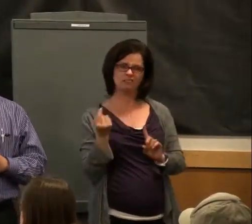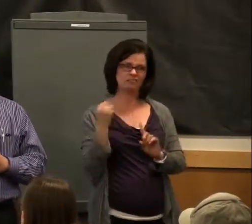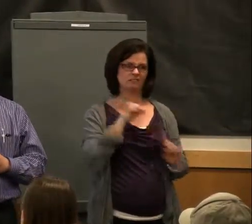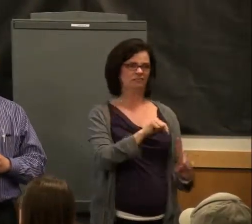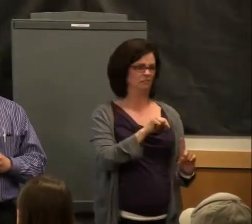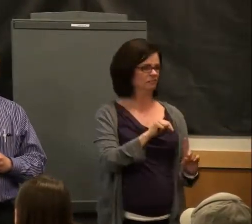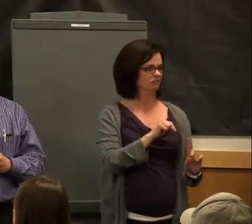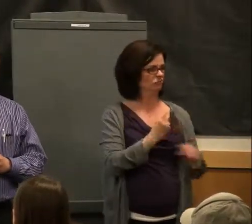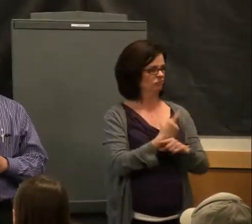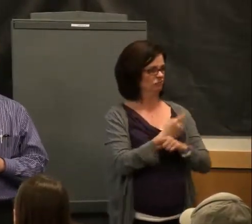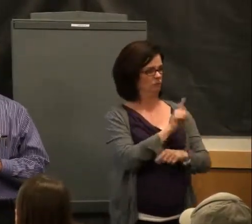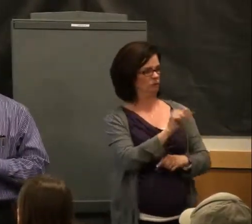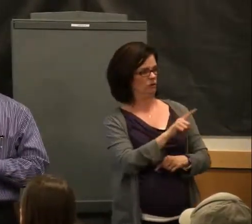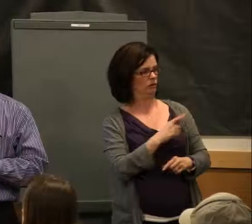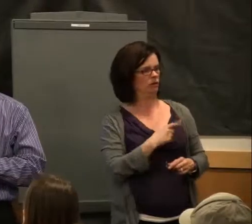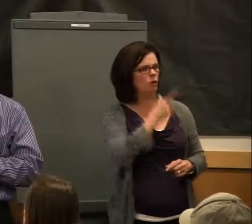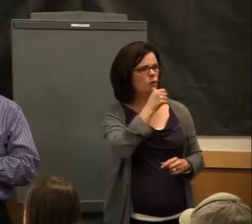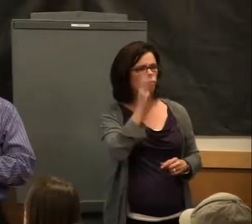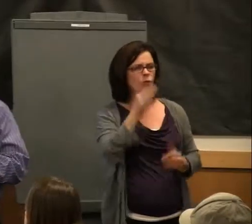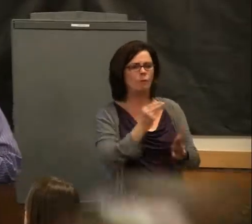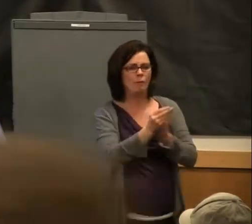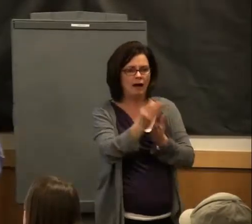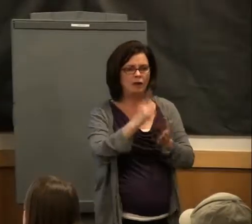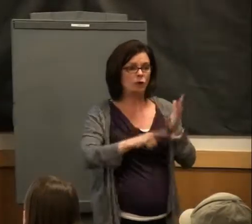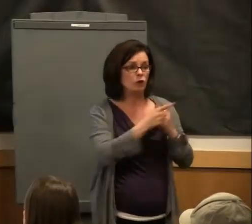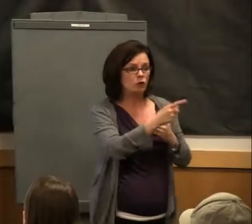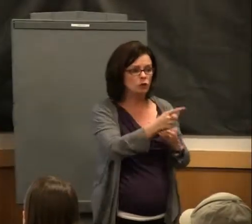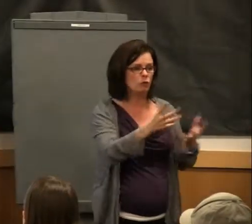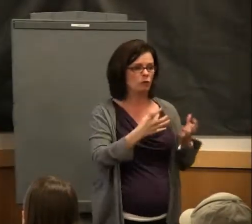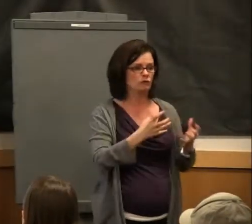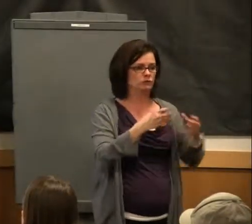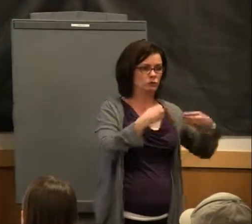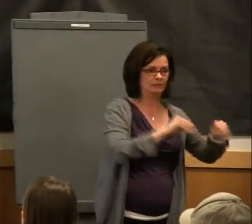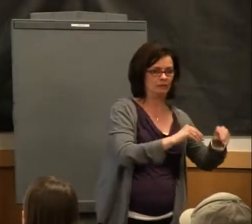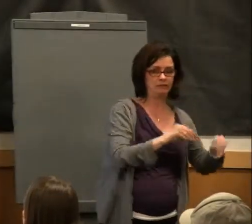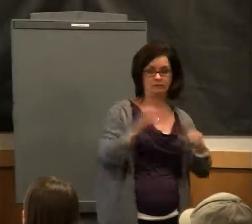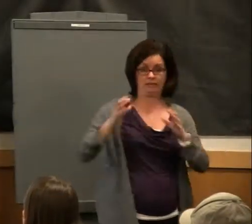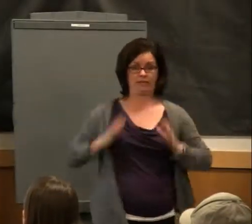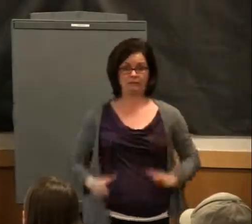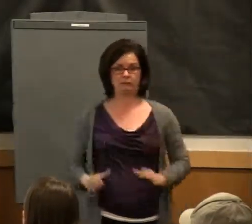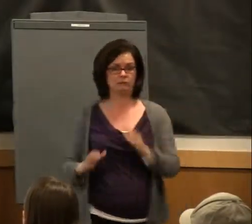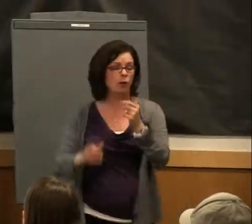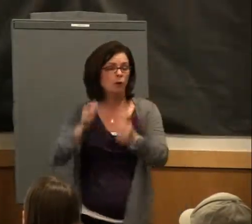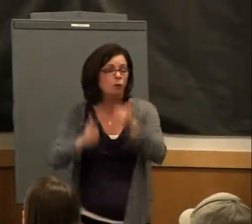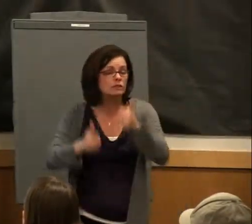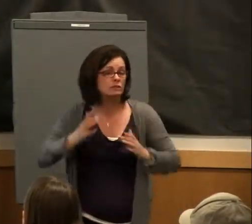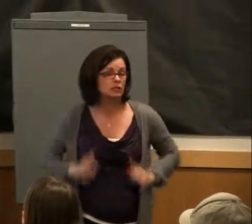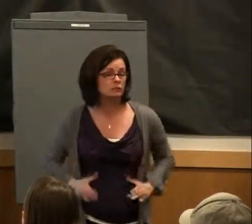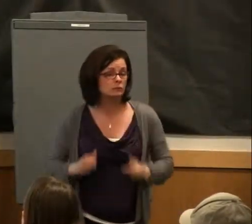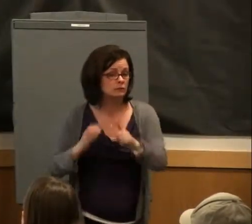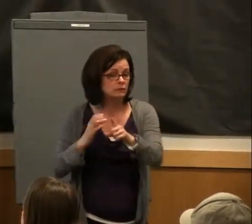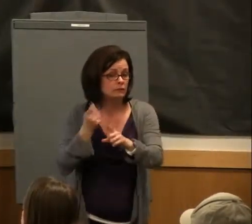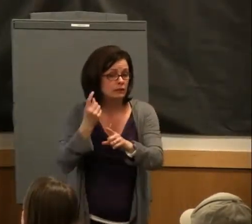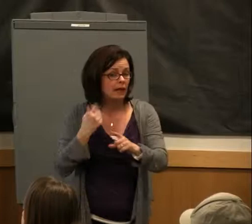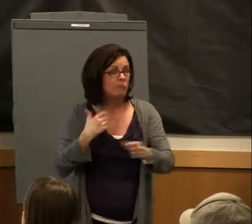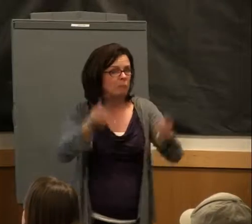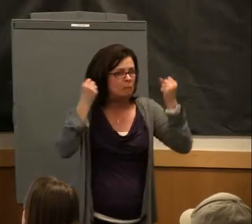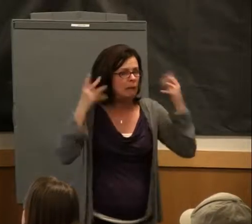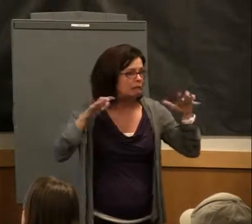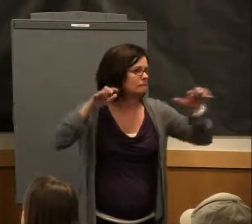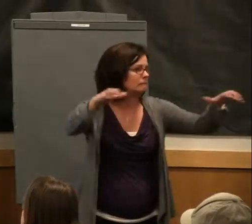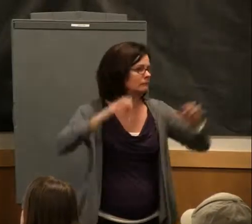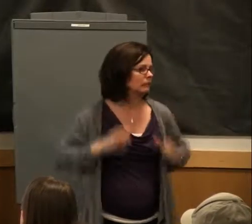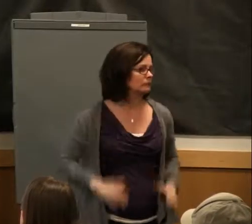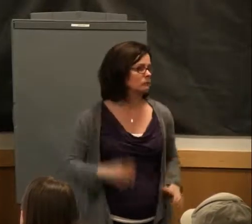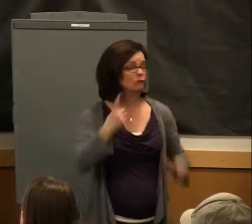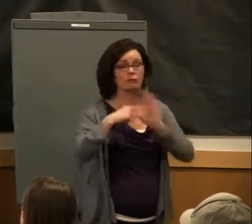Who is going to buy what you want to sell? The customers. Which customers? Because there are lots of them out there. So